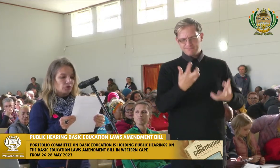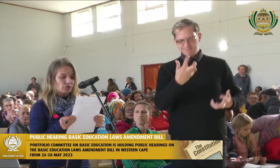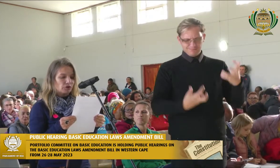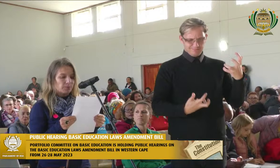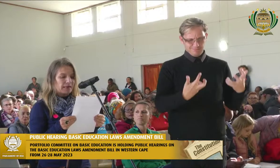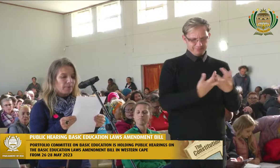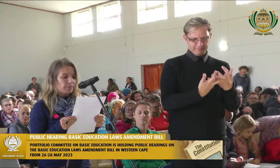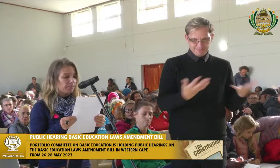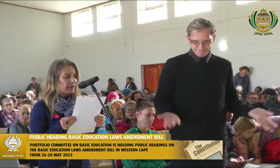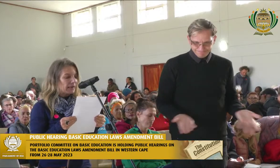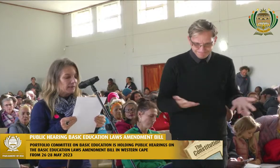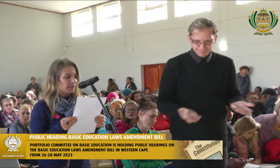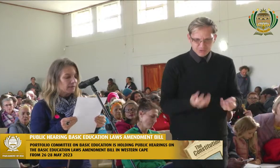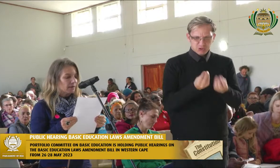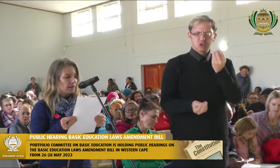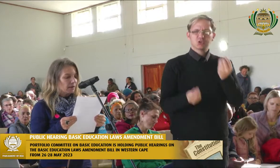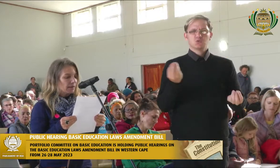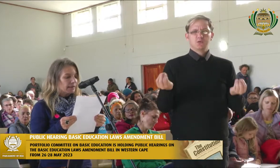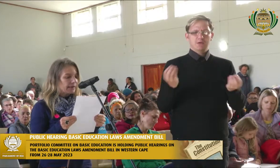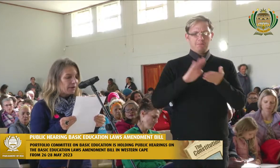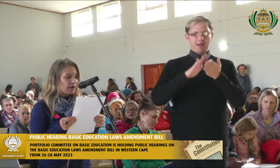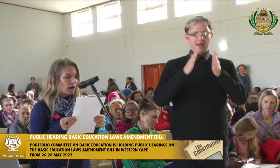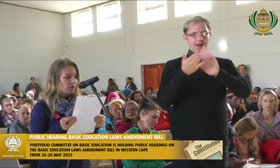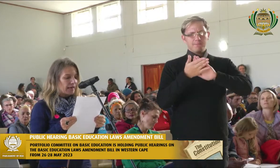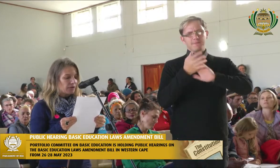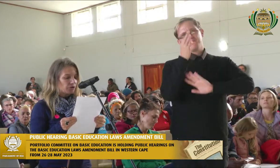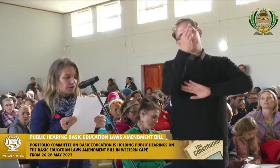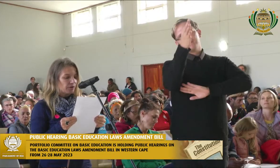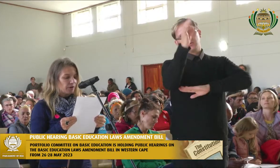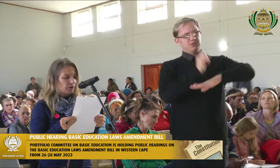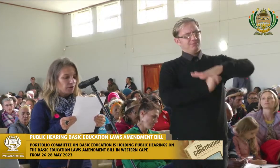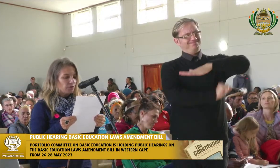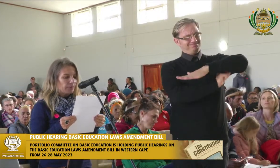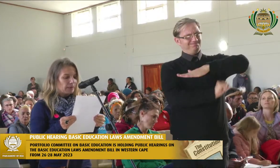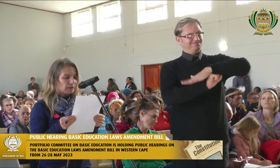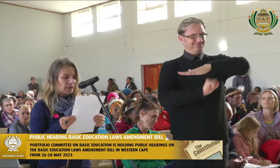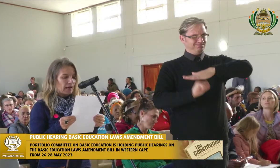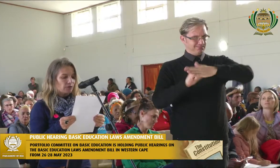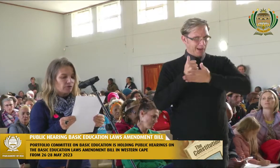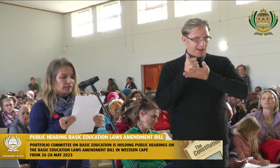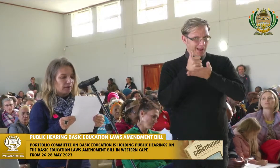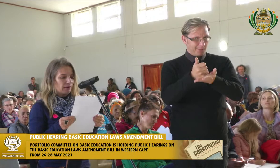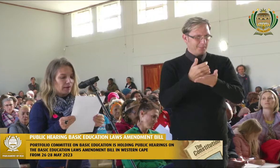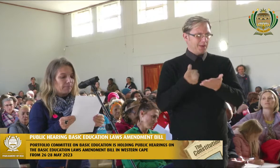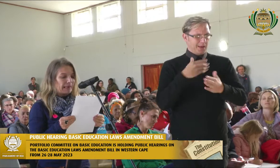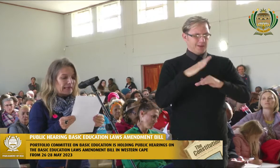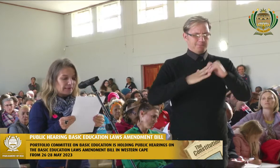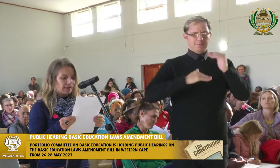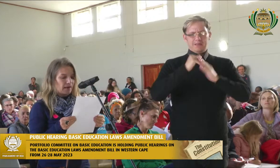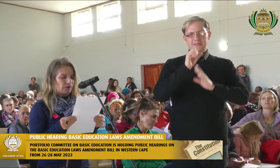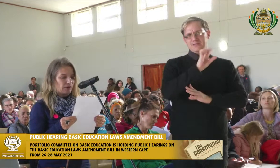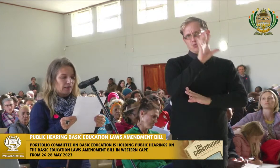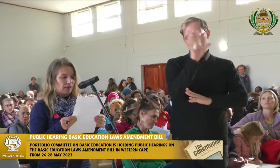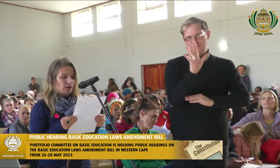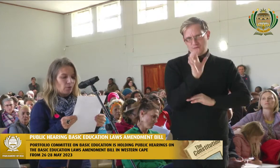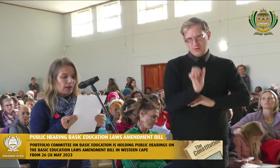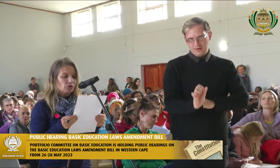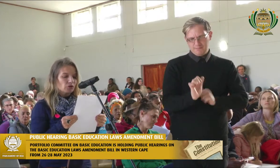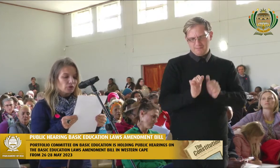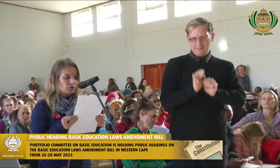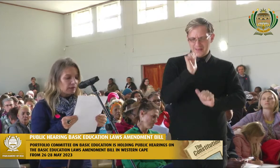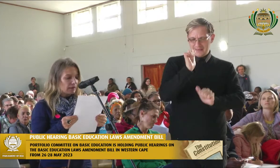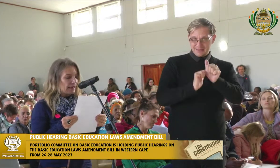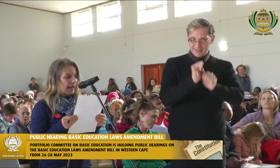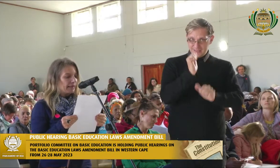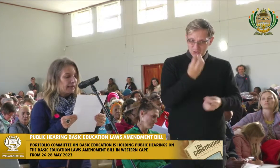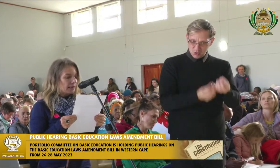up our children to become the pillars that carry our nation, to build a country, a blessed country, where